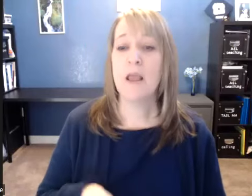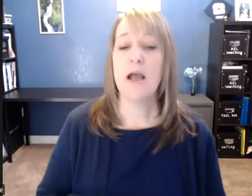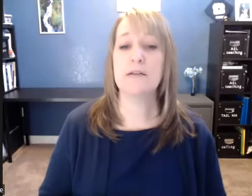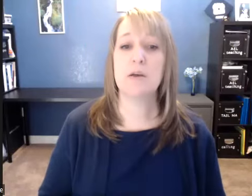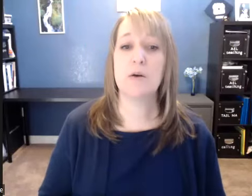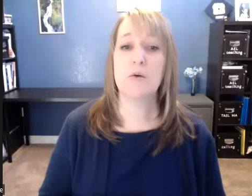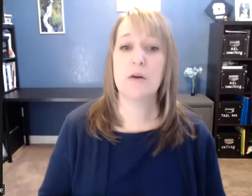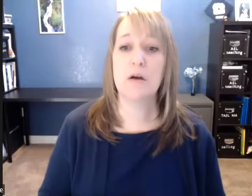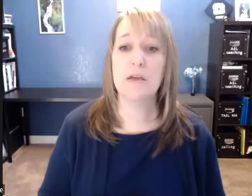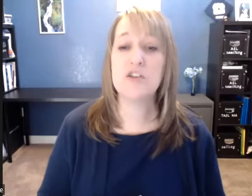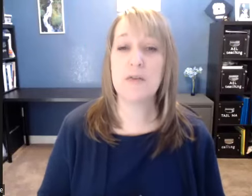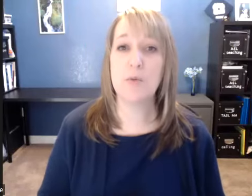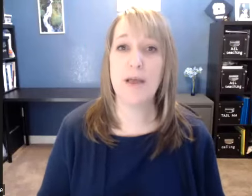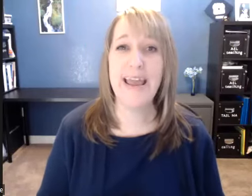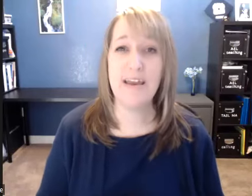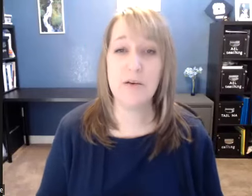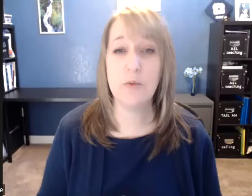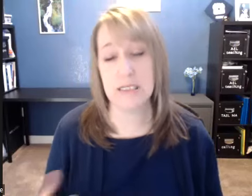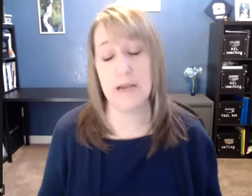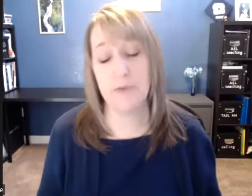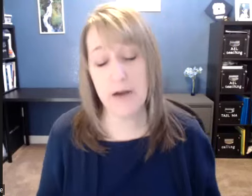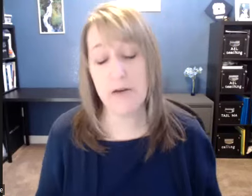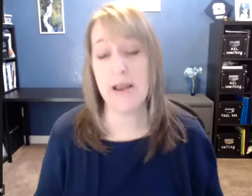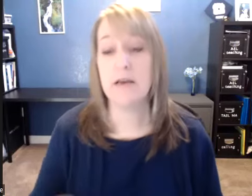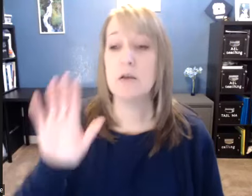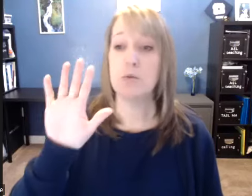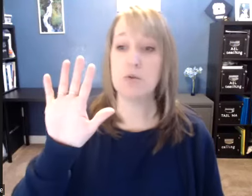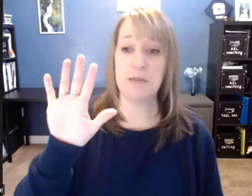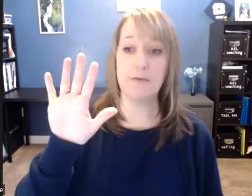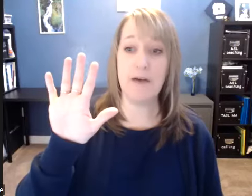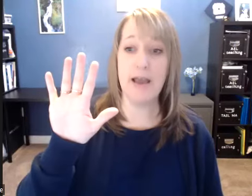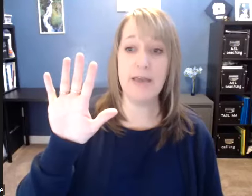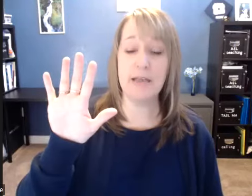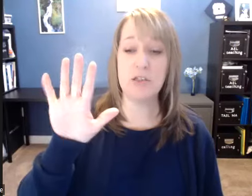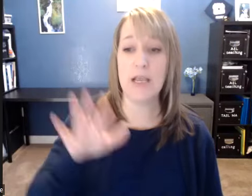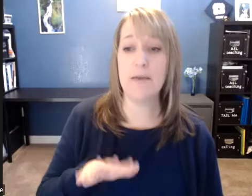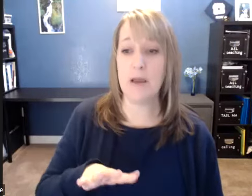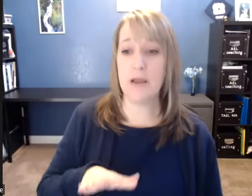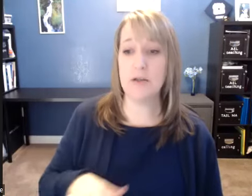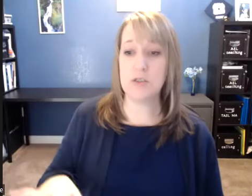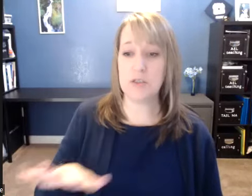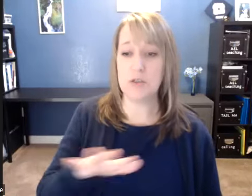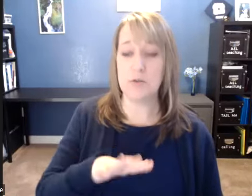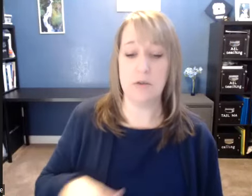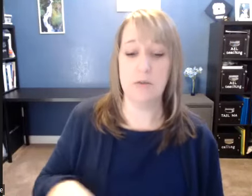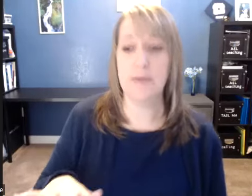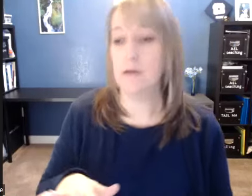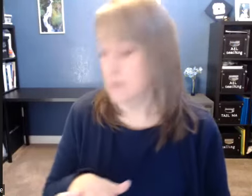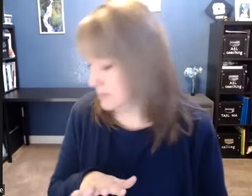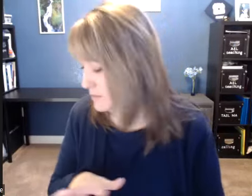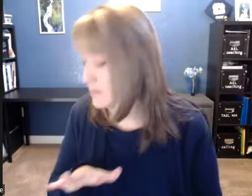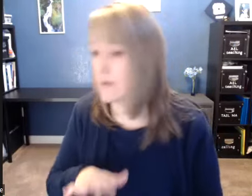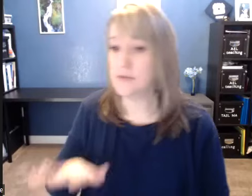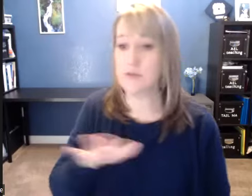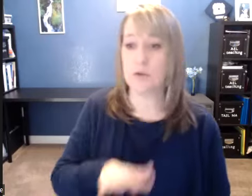And so each of them will end with a sign for area, which is a 5-hand shape. And you just do a little bit of a